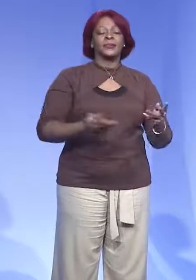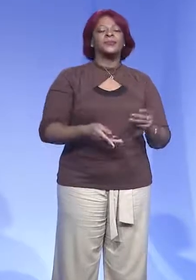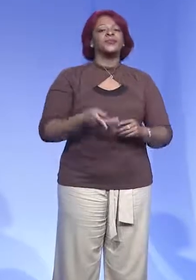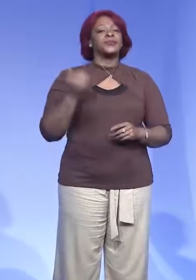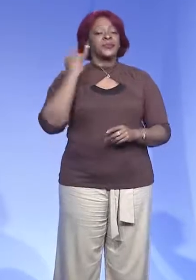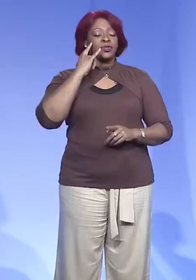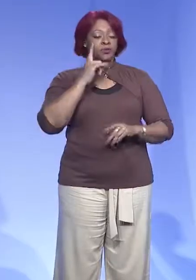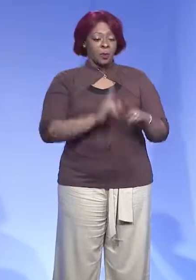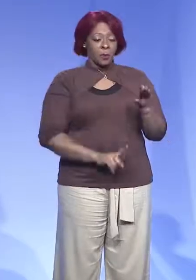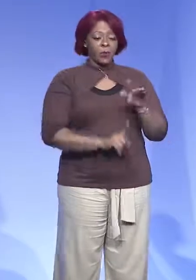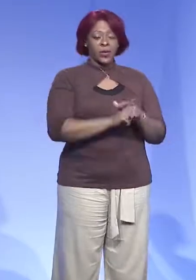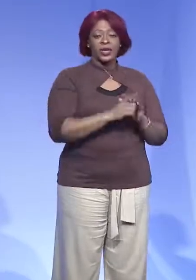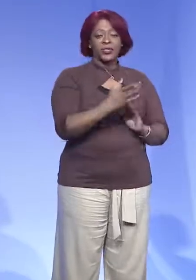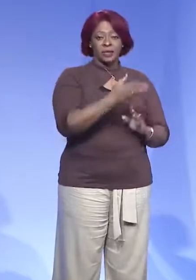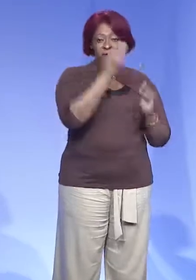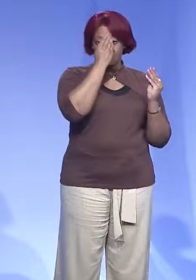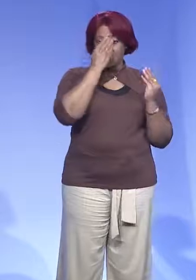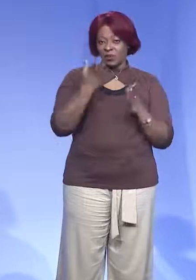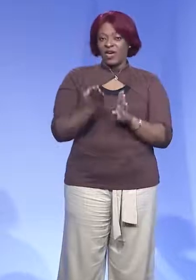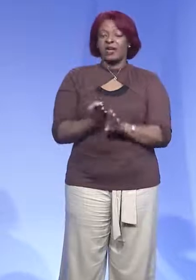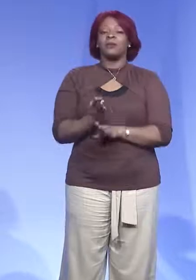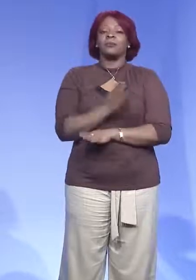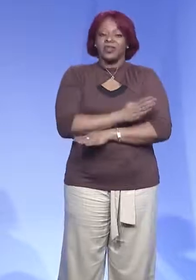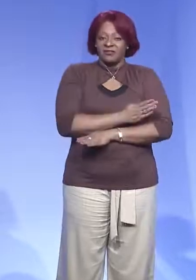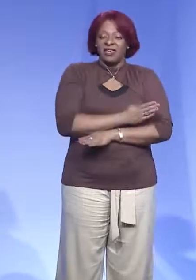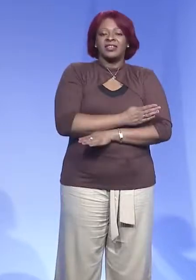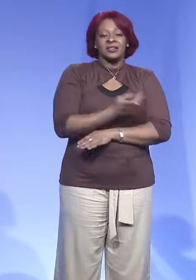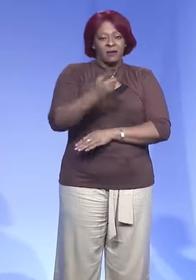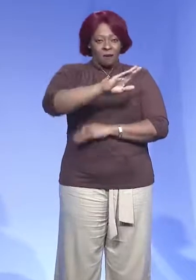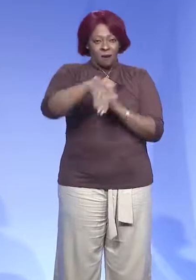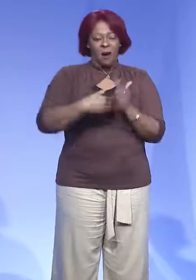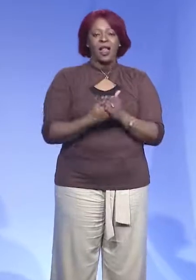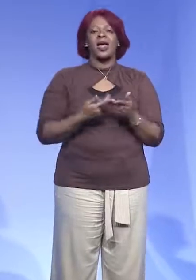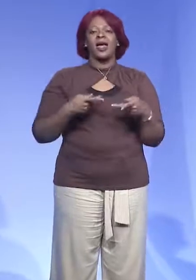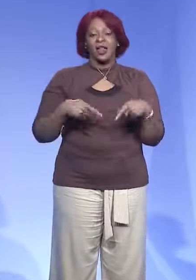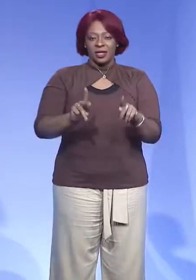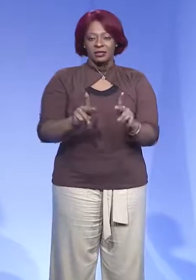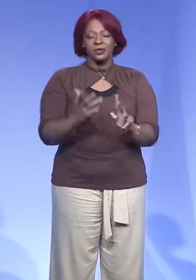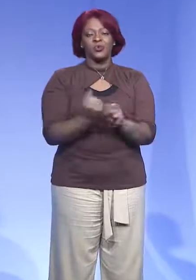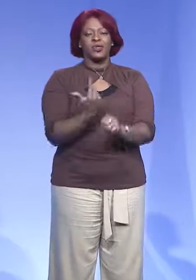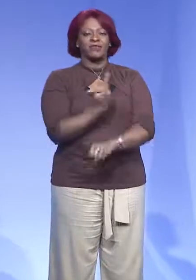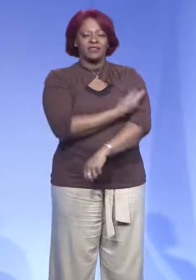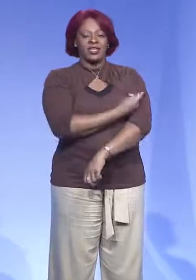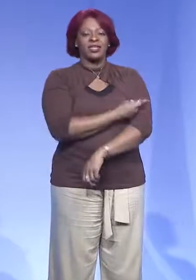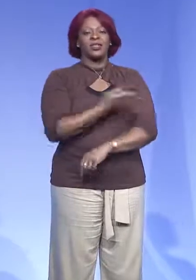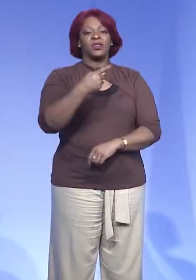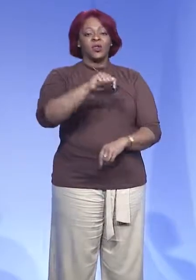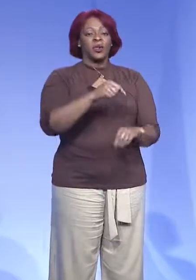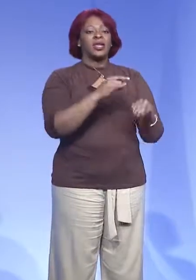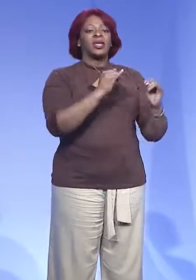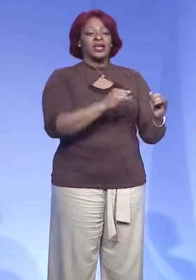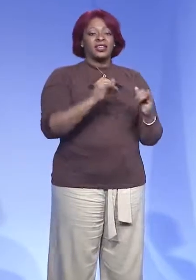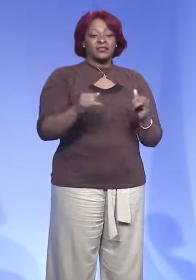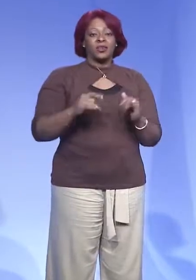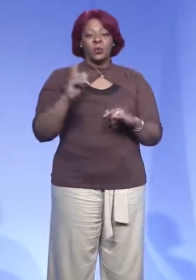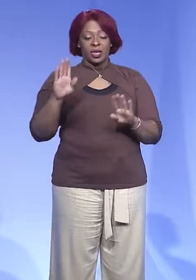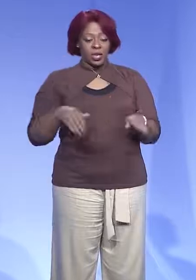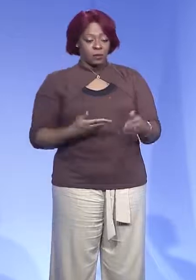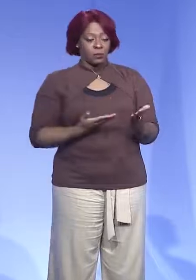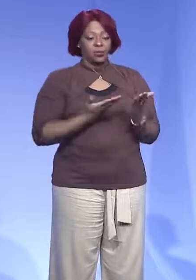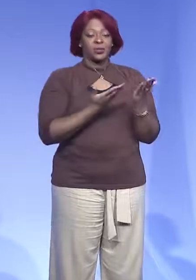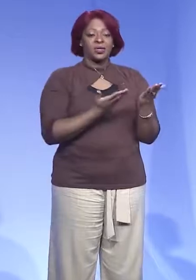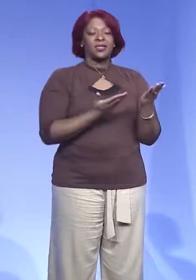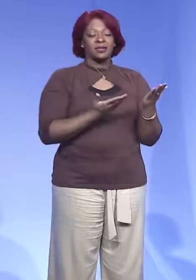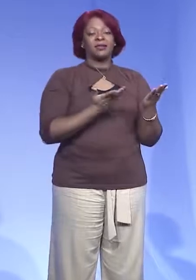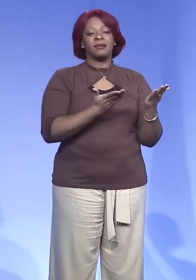presented there, they were notified in advance. All that were eligible, they were notified in advance. And those individuals, as they present,